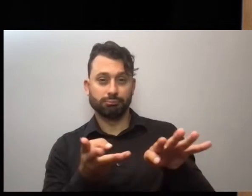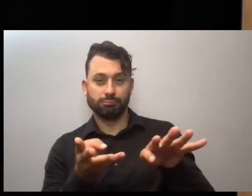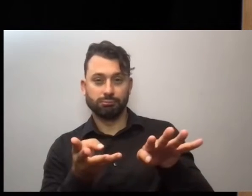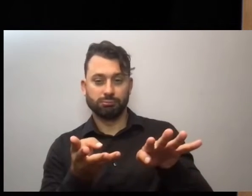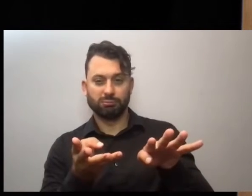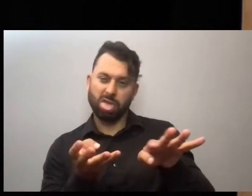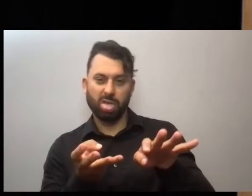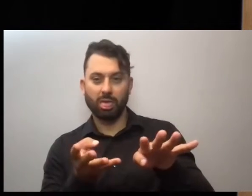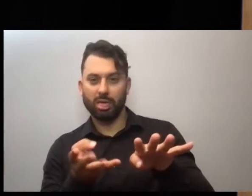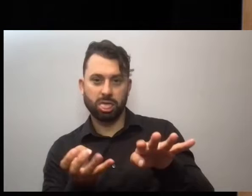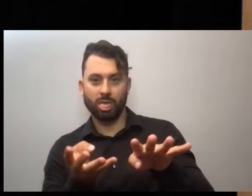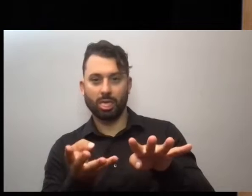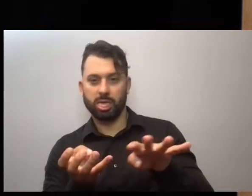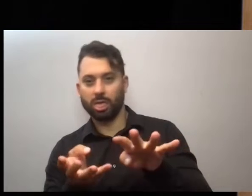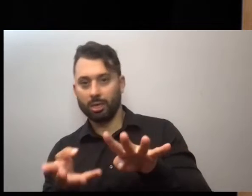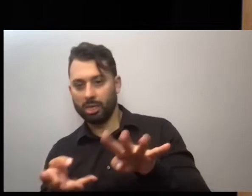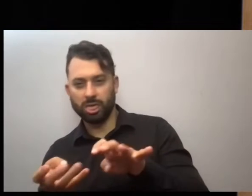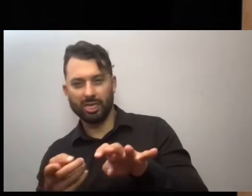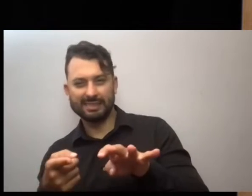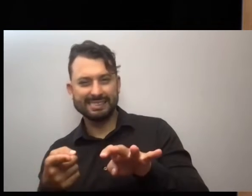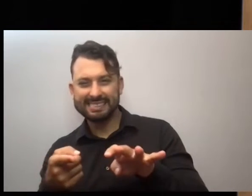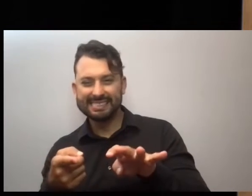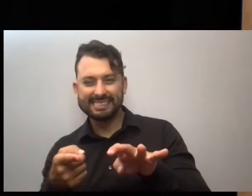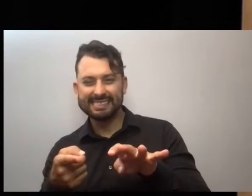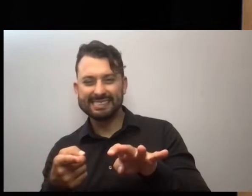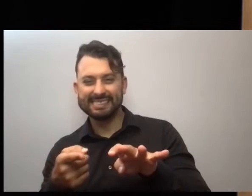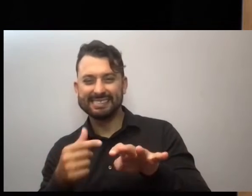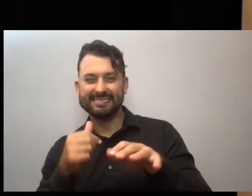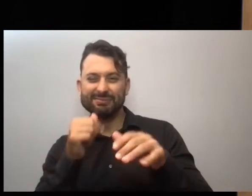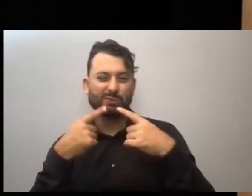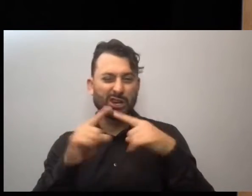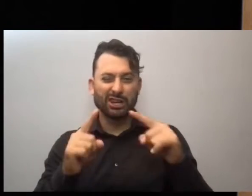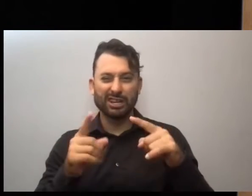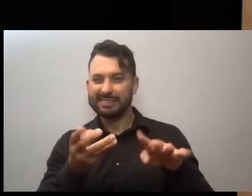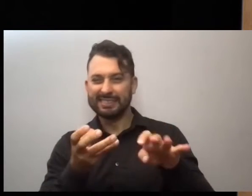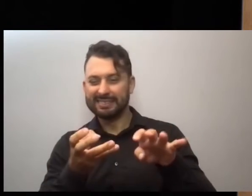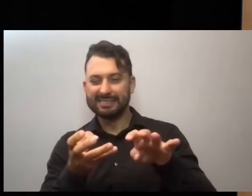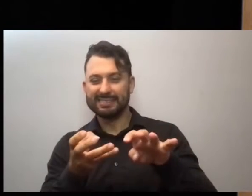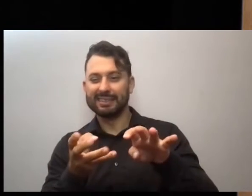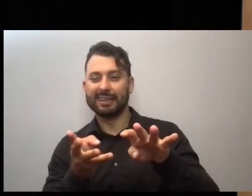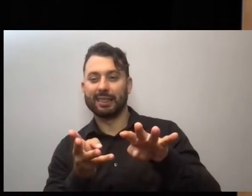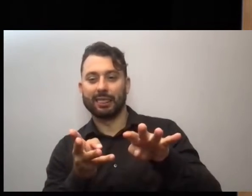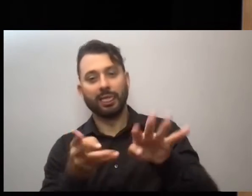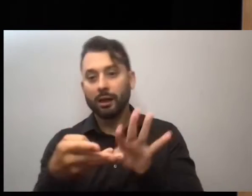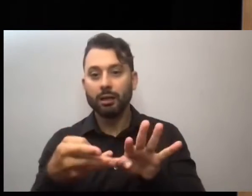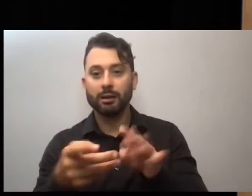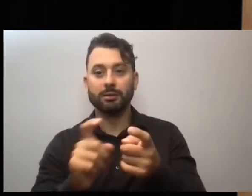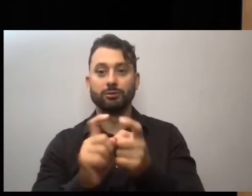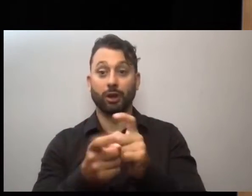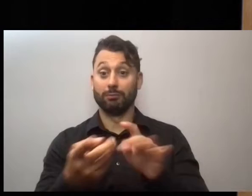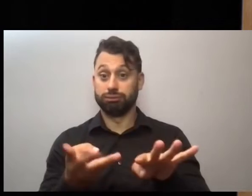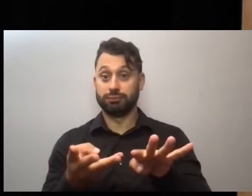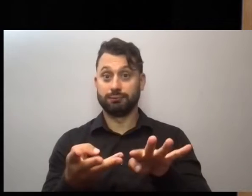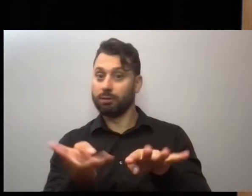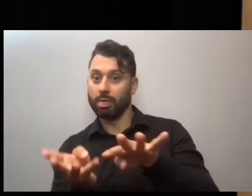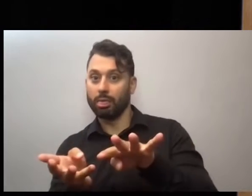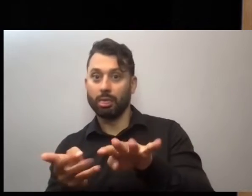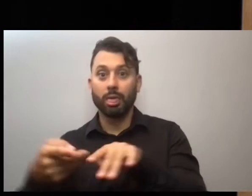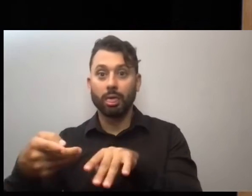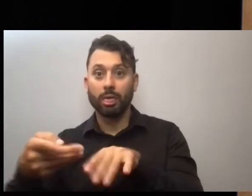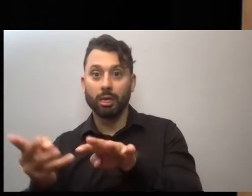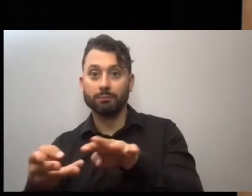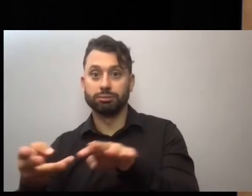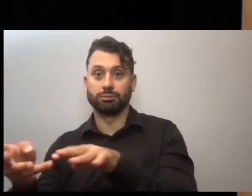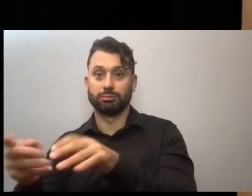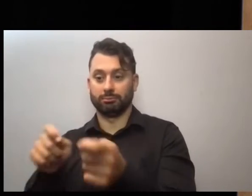make mistakes. And those mistakes we call mutants or mutations. And so as they make more and more